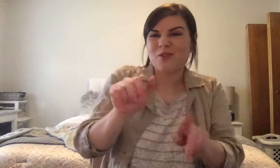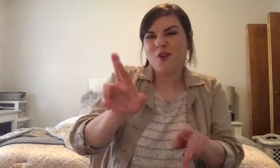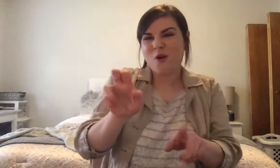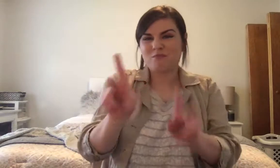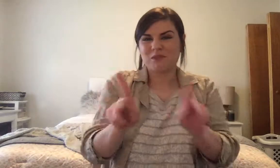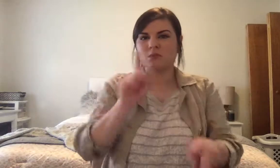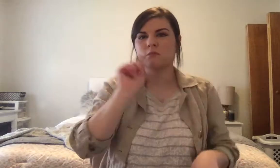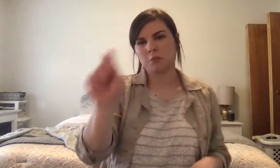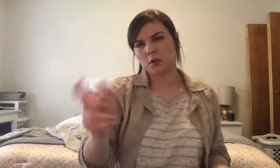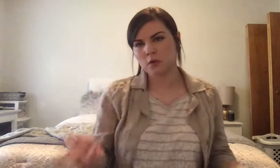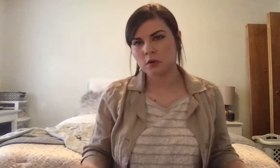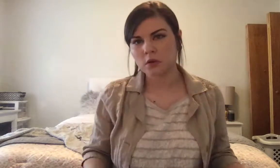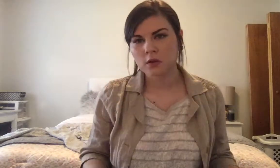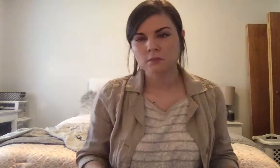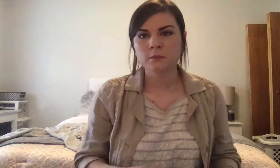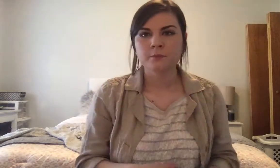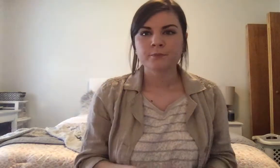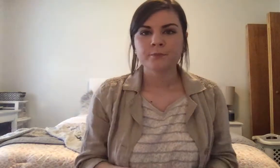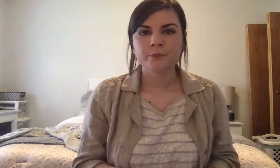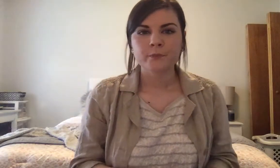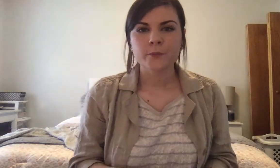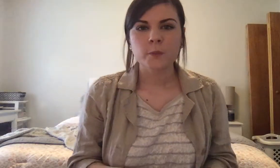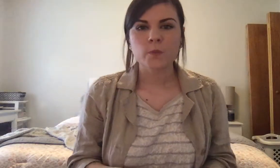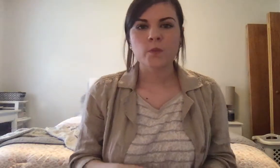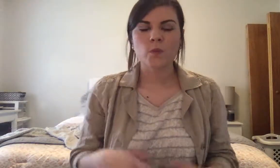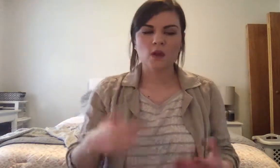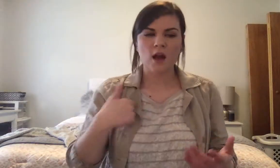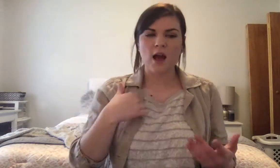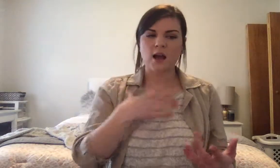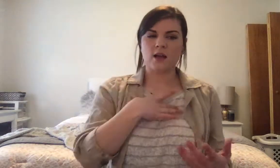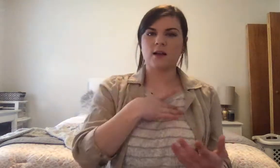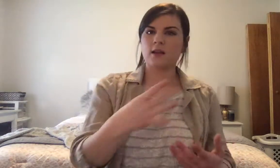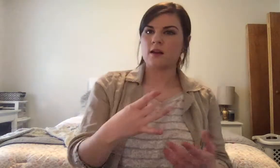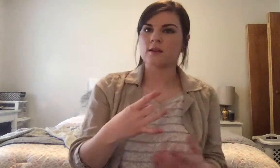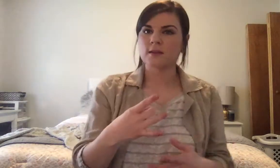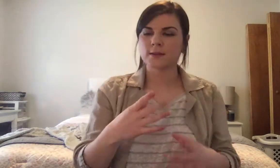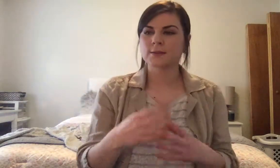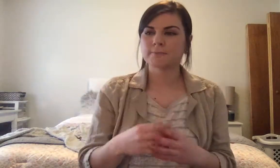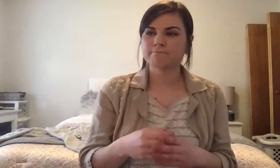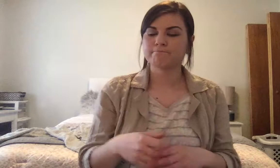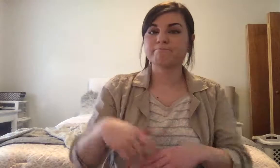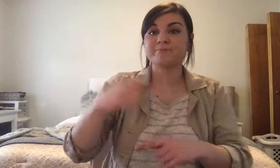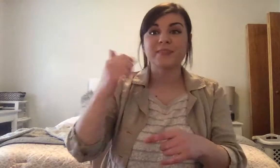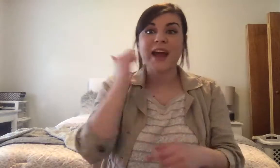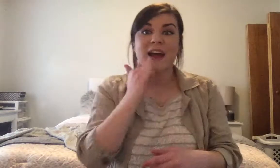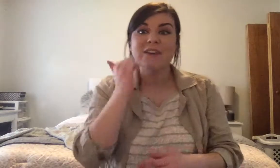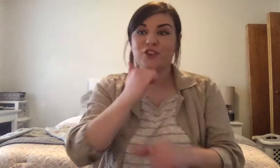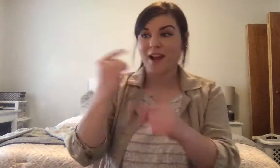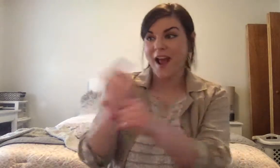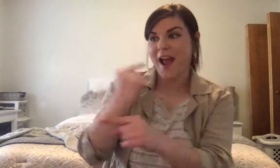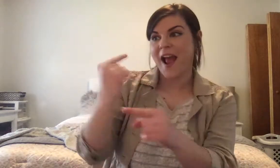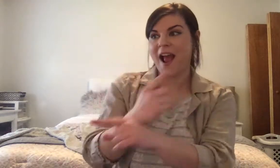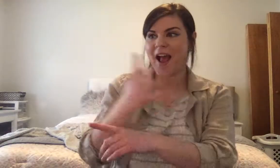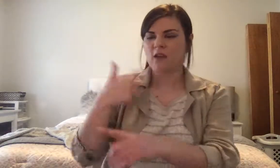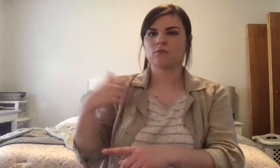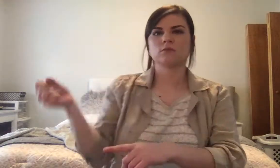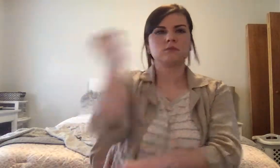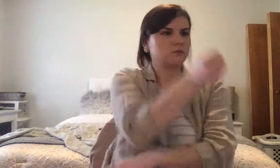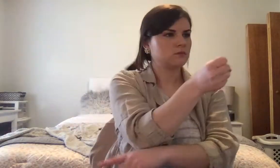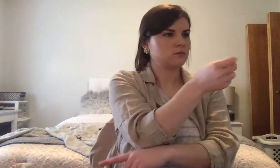period. And so I want to take those out of context with my photographs.